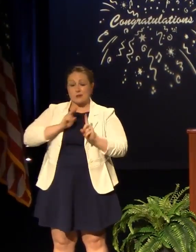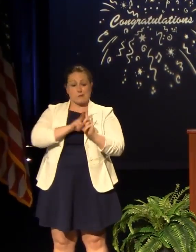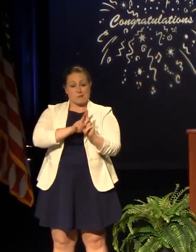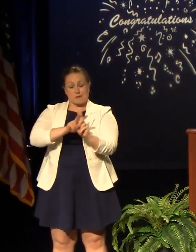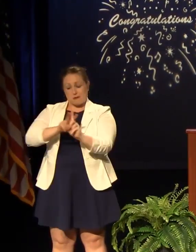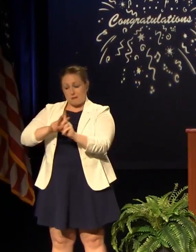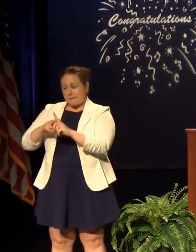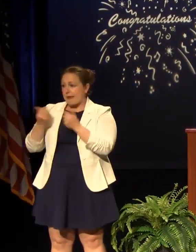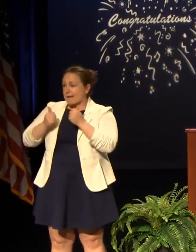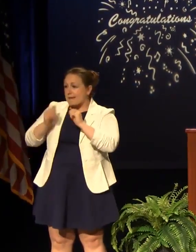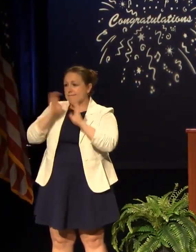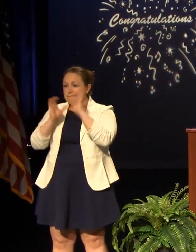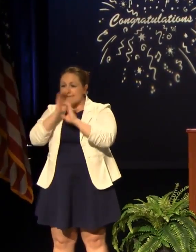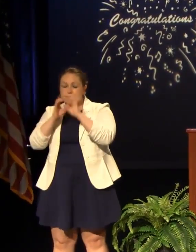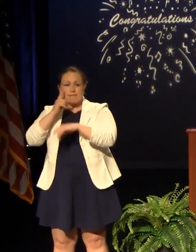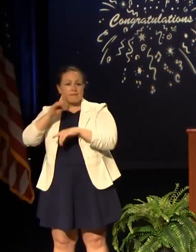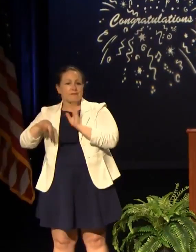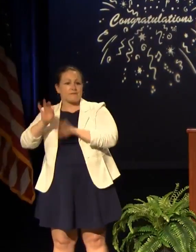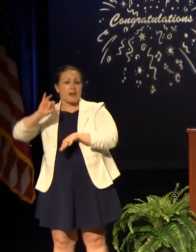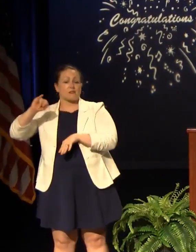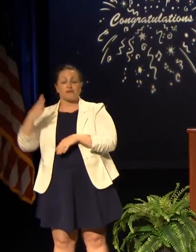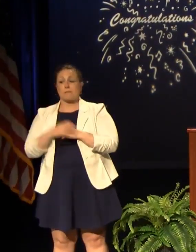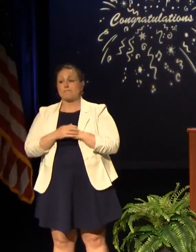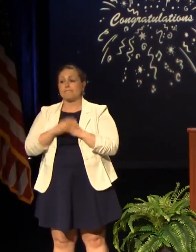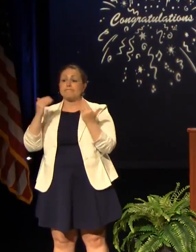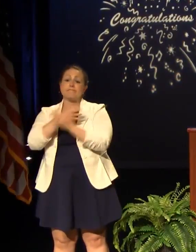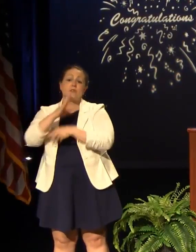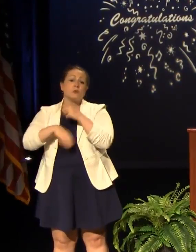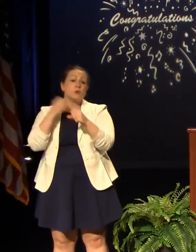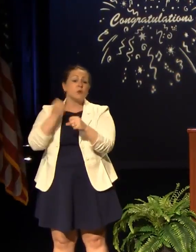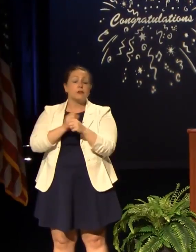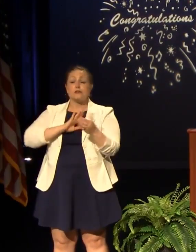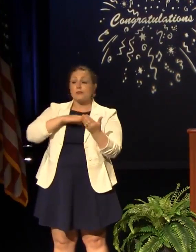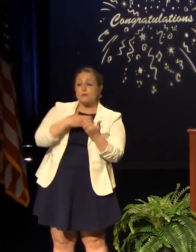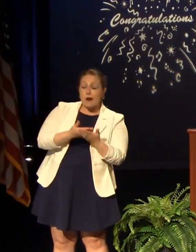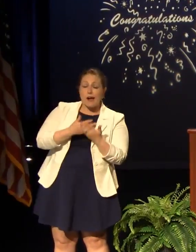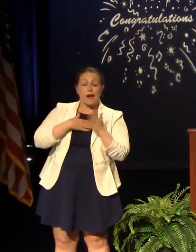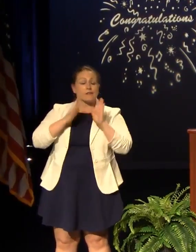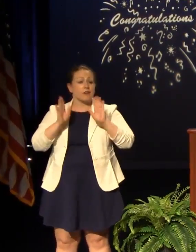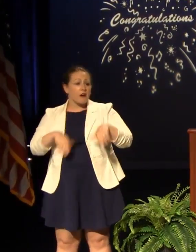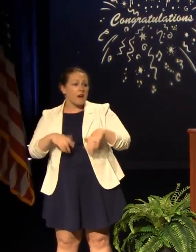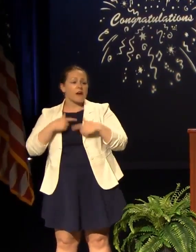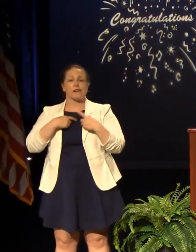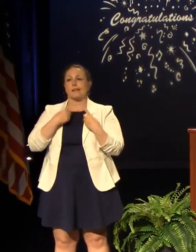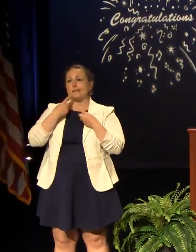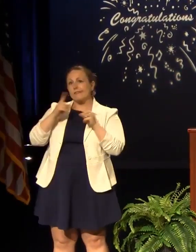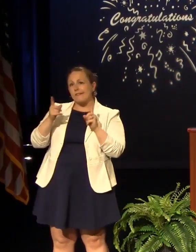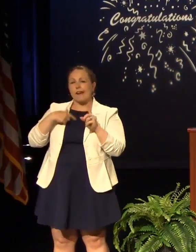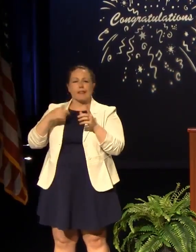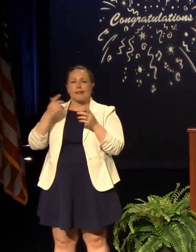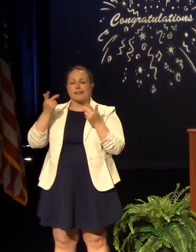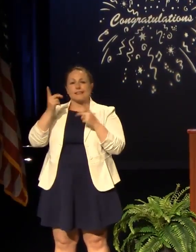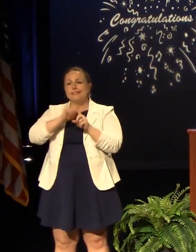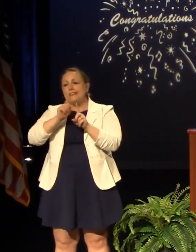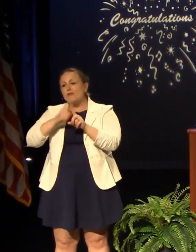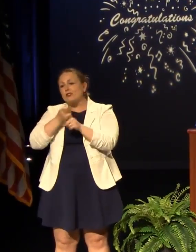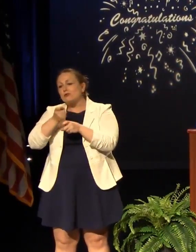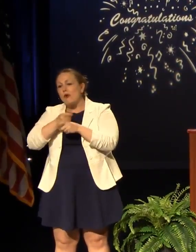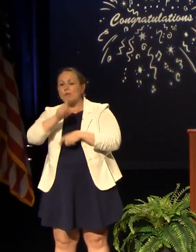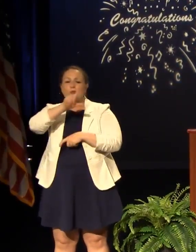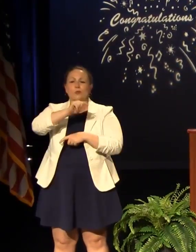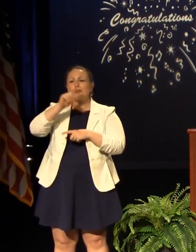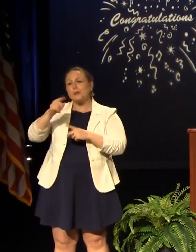out stable jobs. New Year's came and went, and there were so many terrible puns about having 2020 vision and the future being